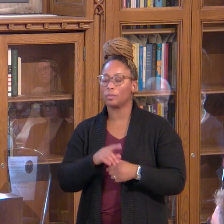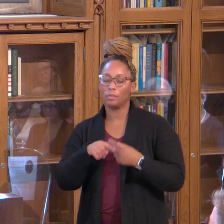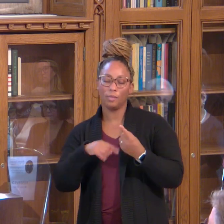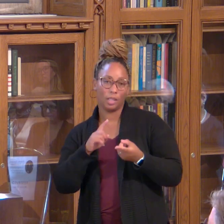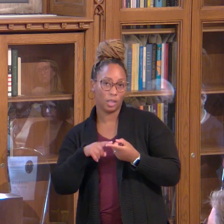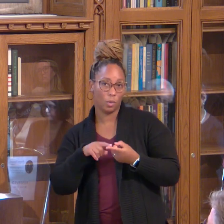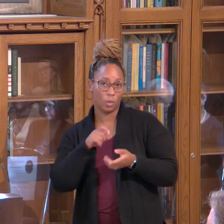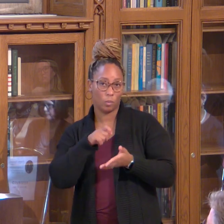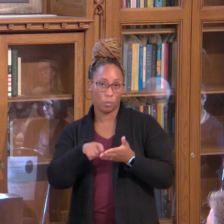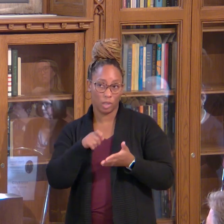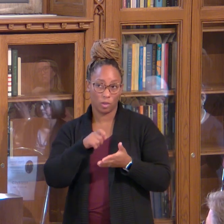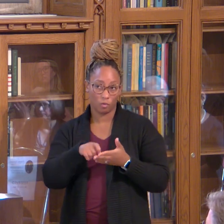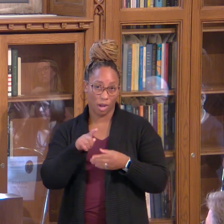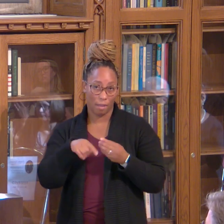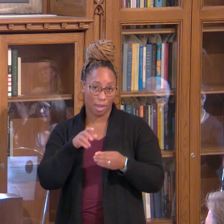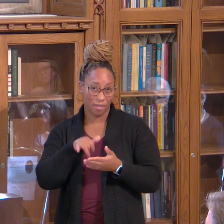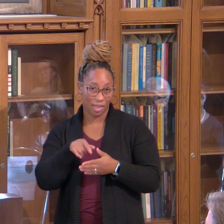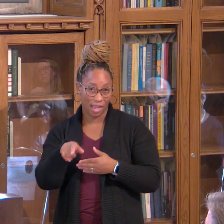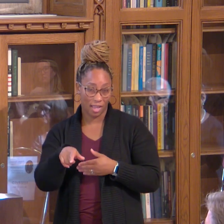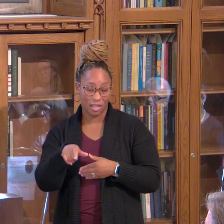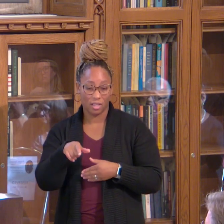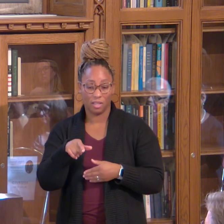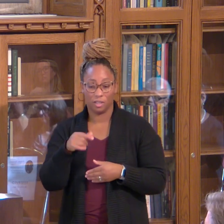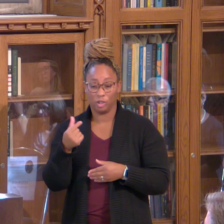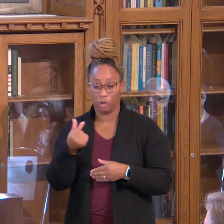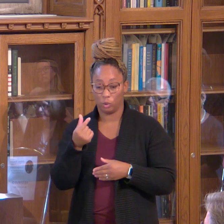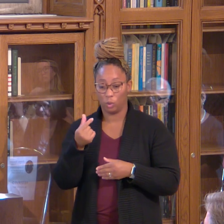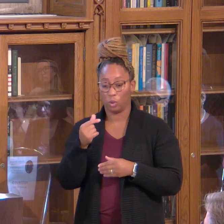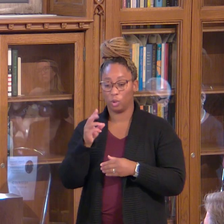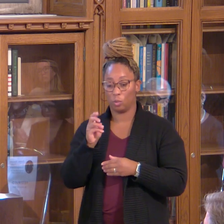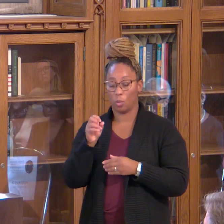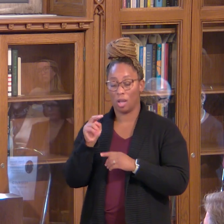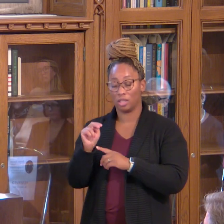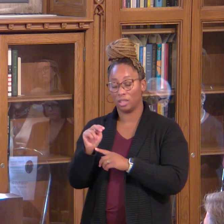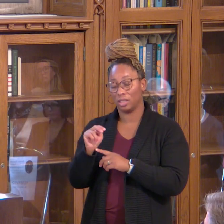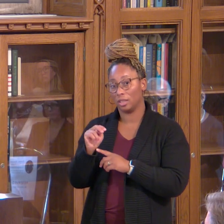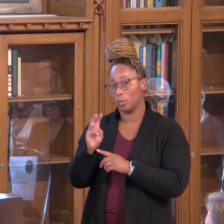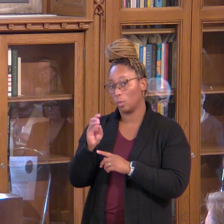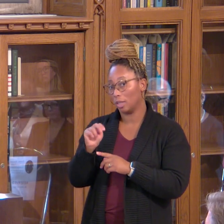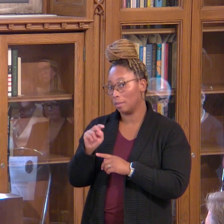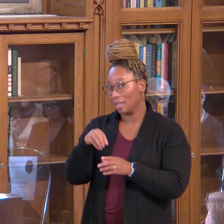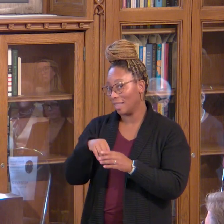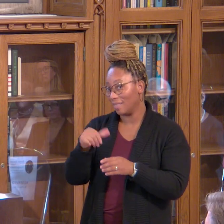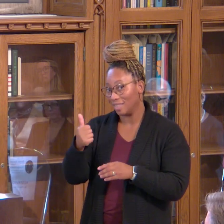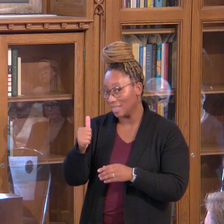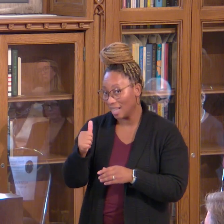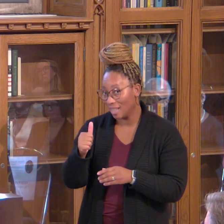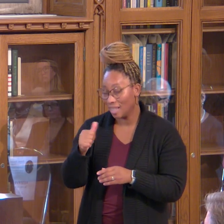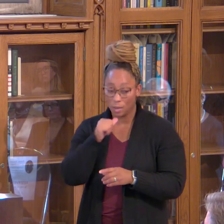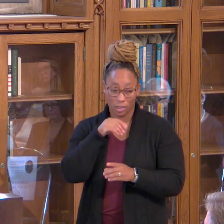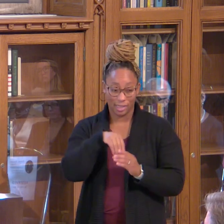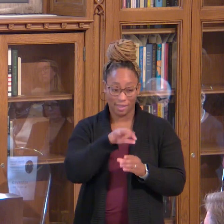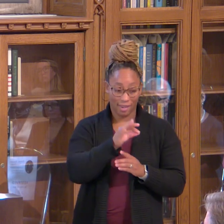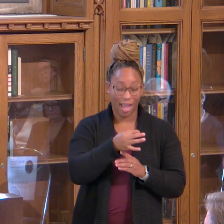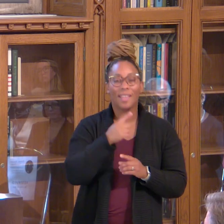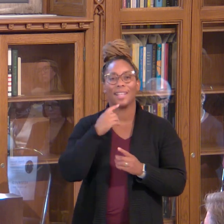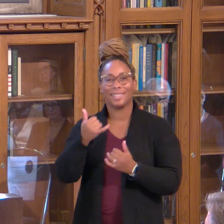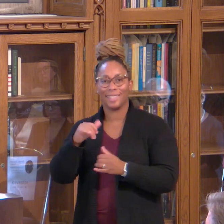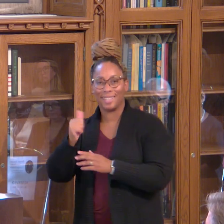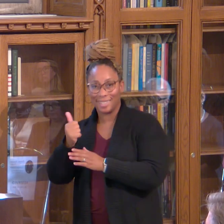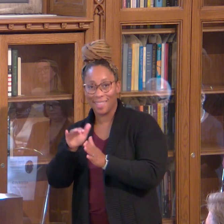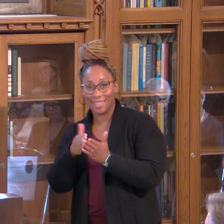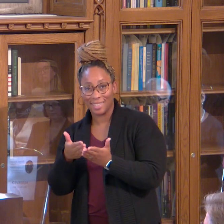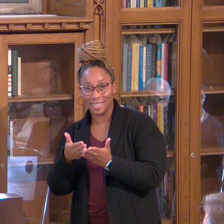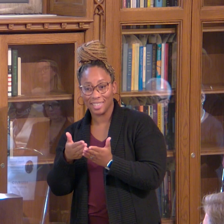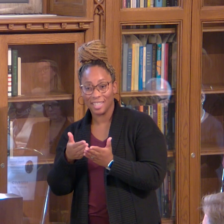about it is George Washing is George Washington Williams in the 10th edition he wasn't in the ninth Edition he's in the 10th edition